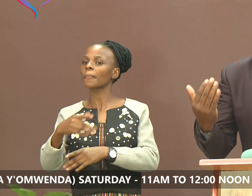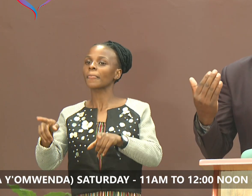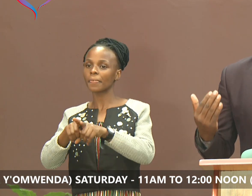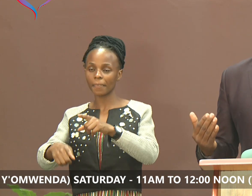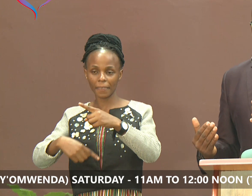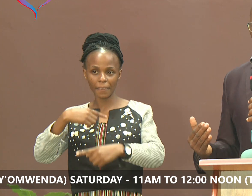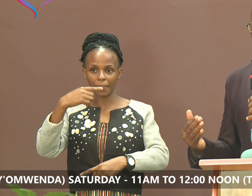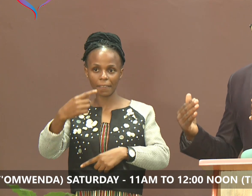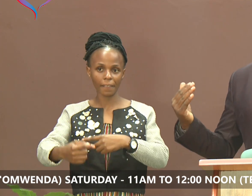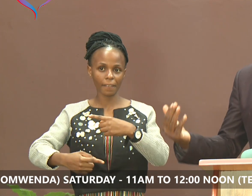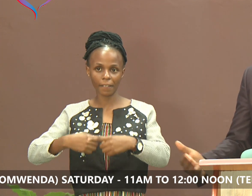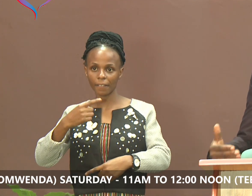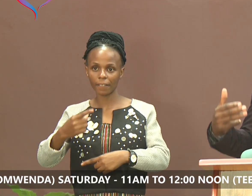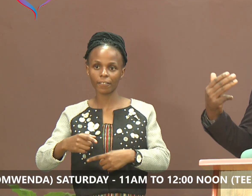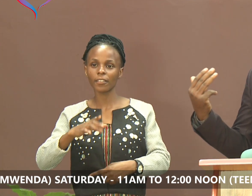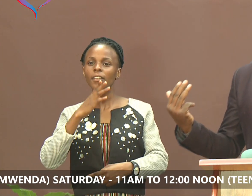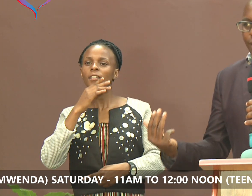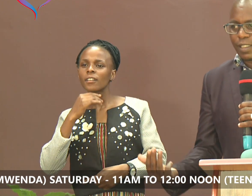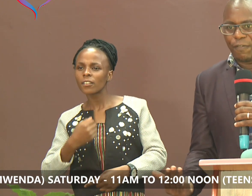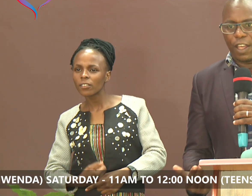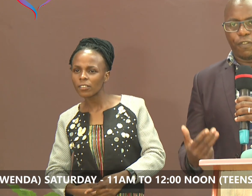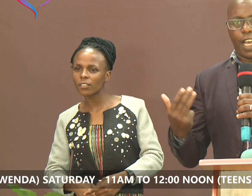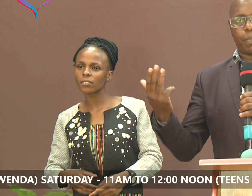on, nga mweyongera yo.